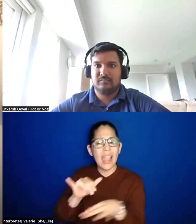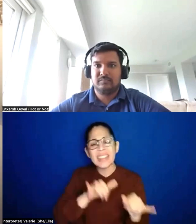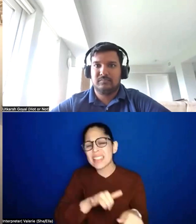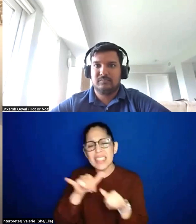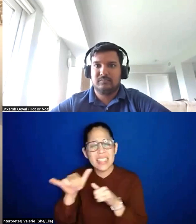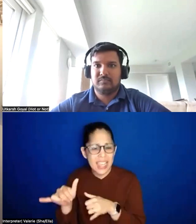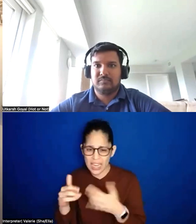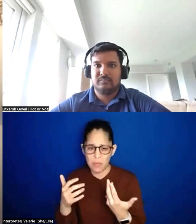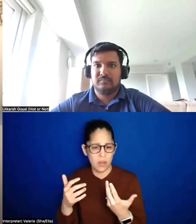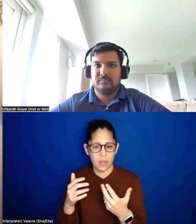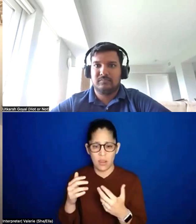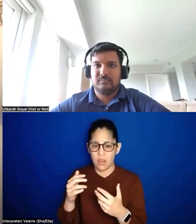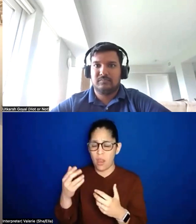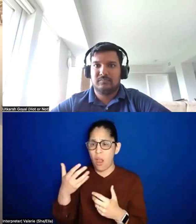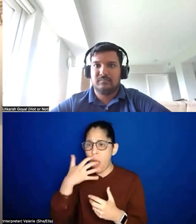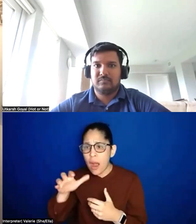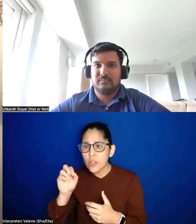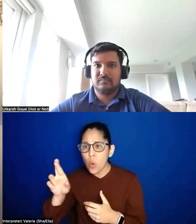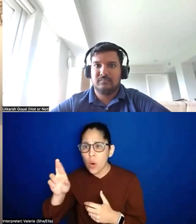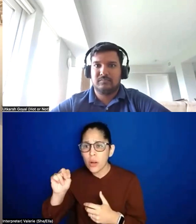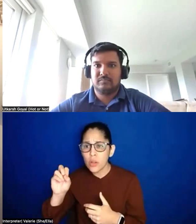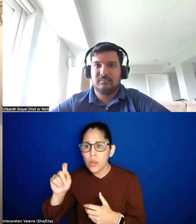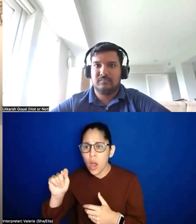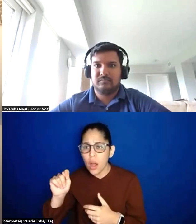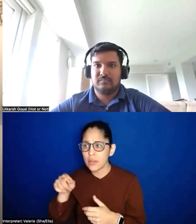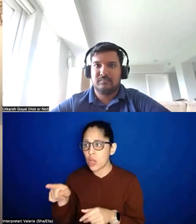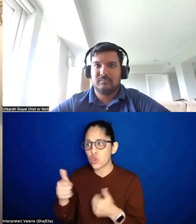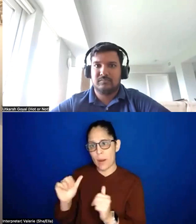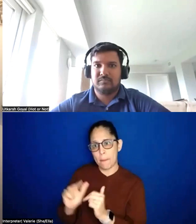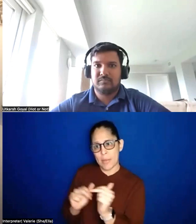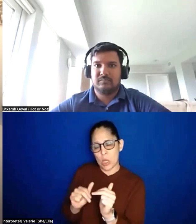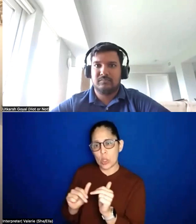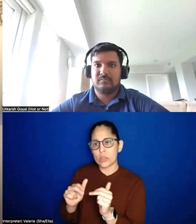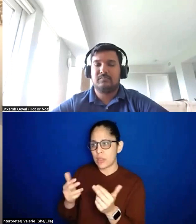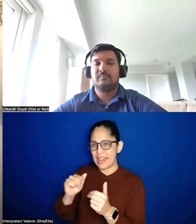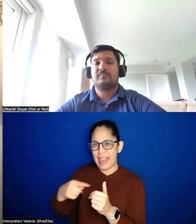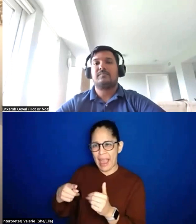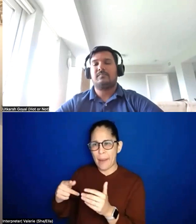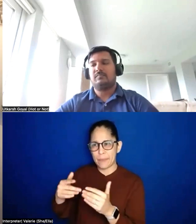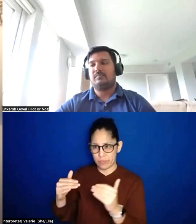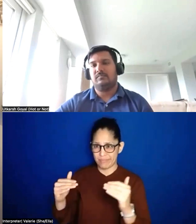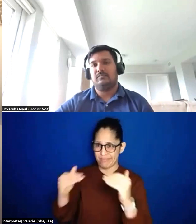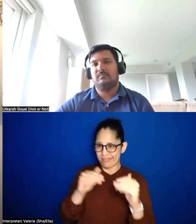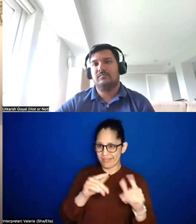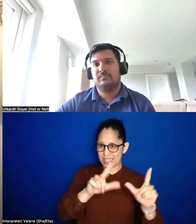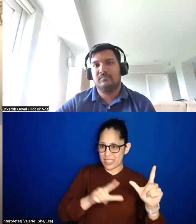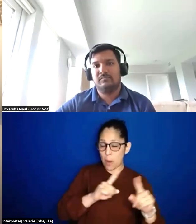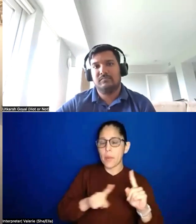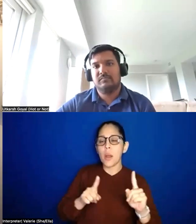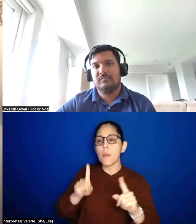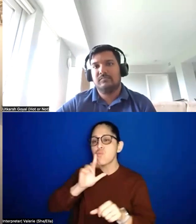a product that is at least as good as TikTok, but with just much better guarantees of data privacy and data